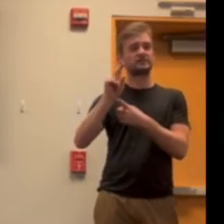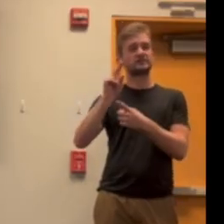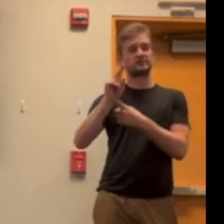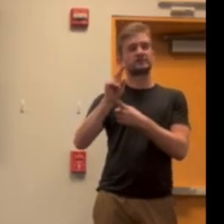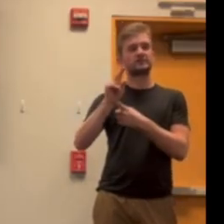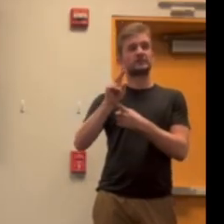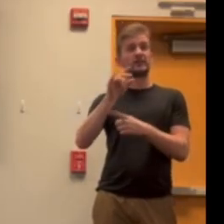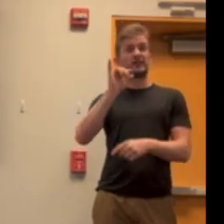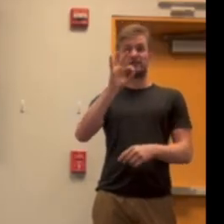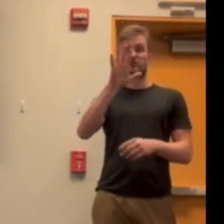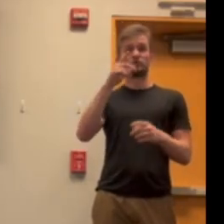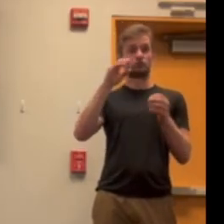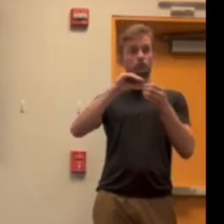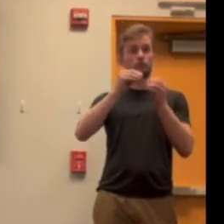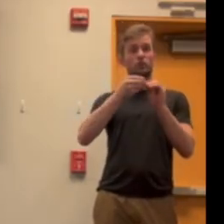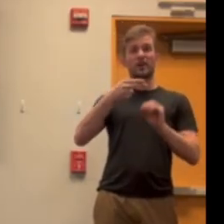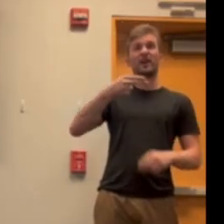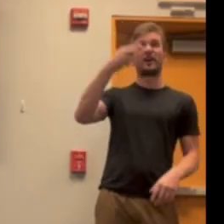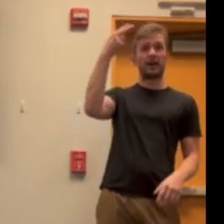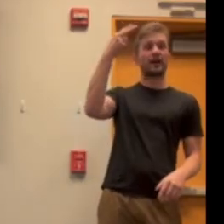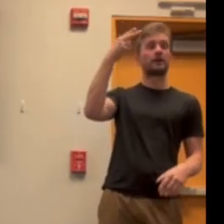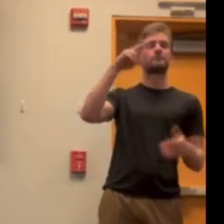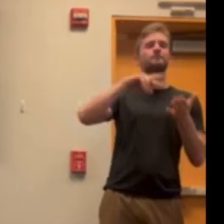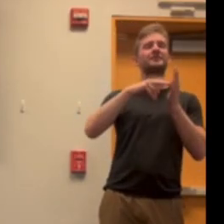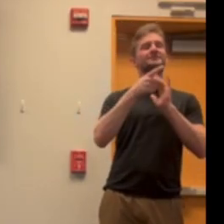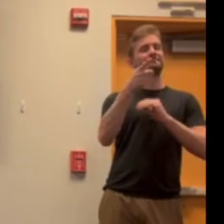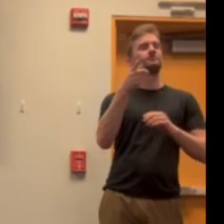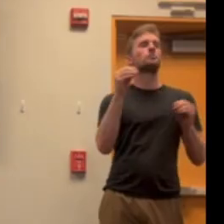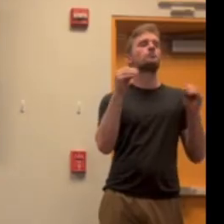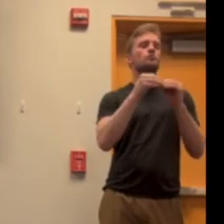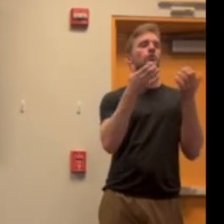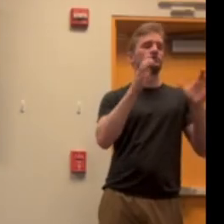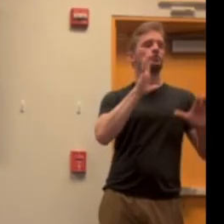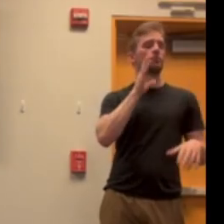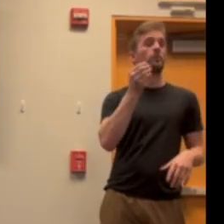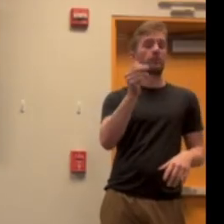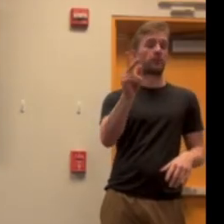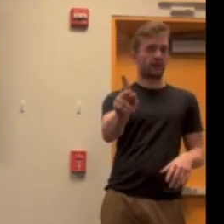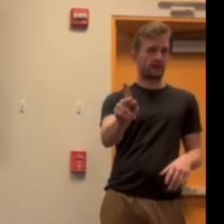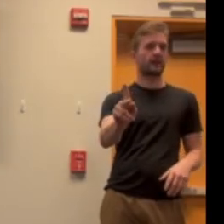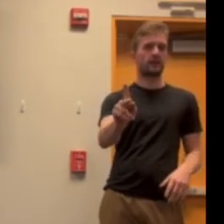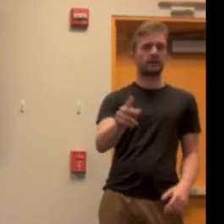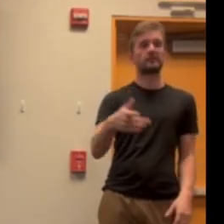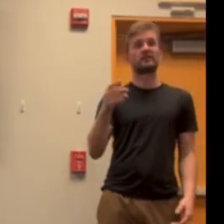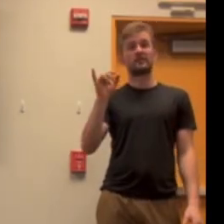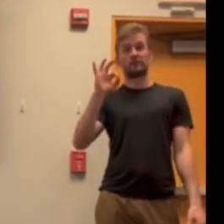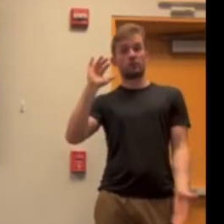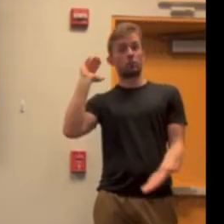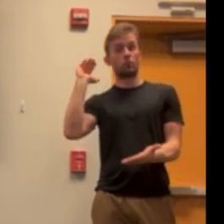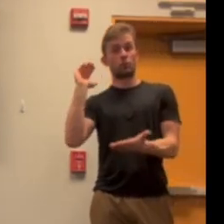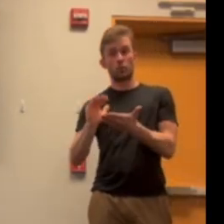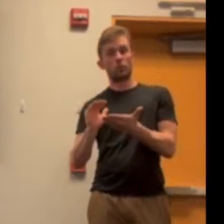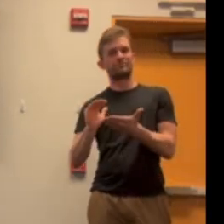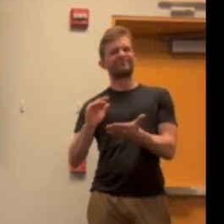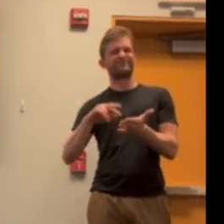probability of you paying back something. That's the way a credit score works. Lower the score, then odds are you're not going to pay it